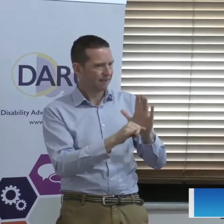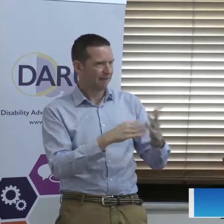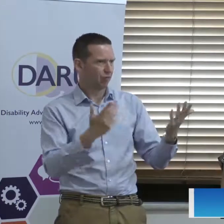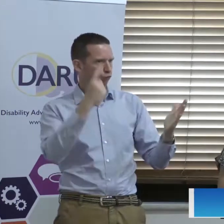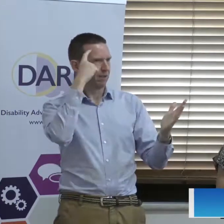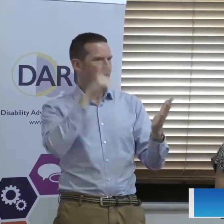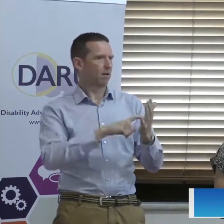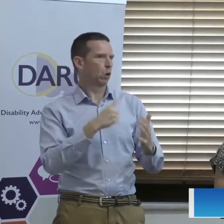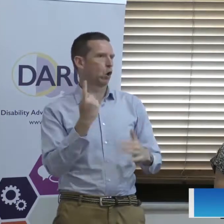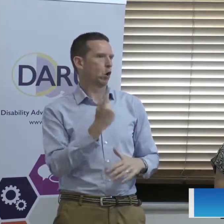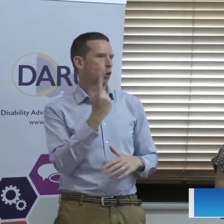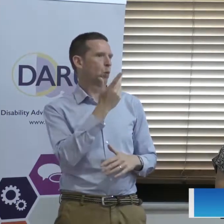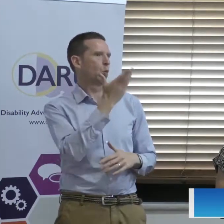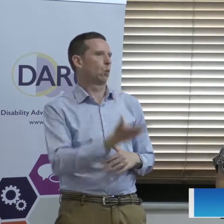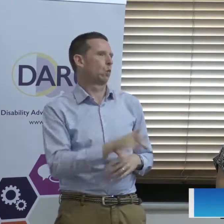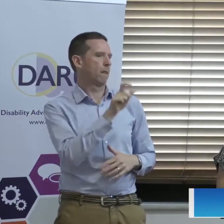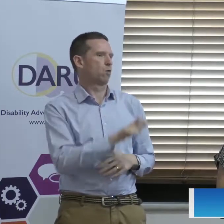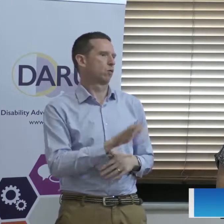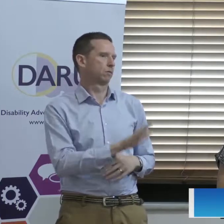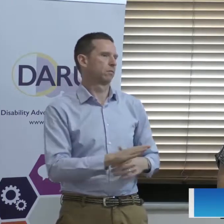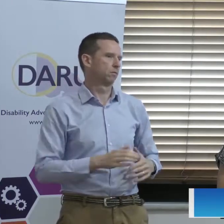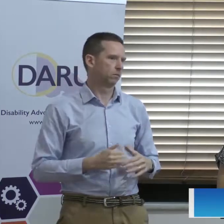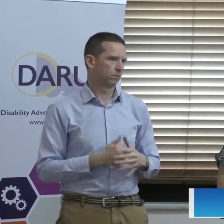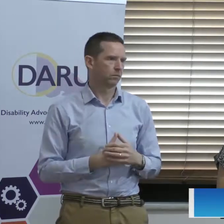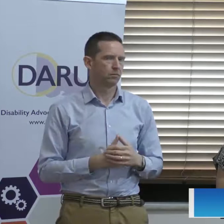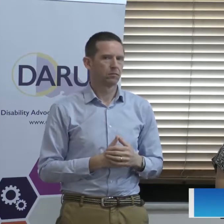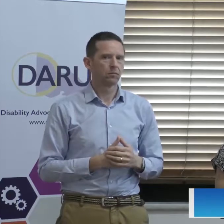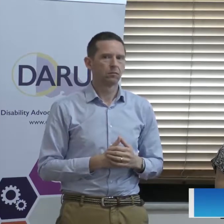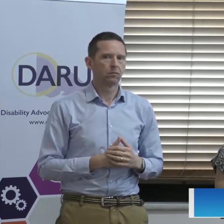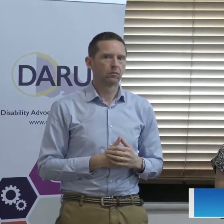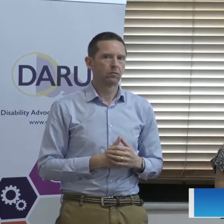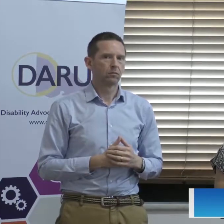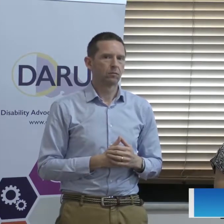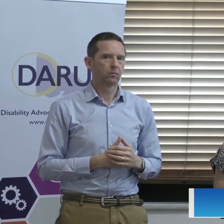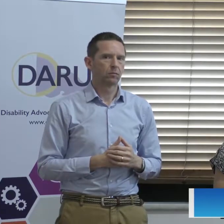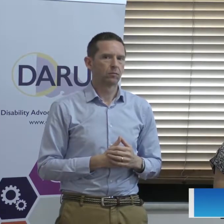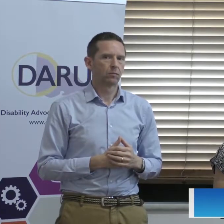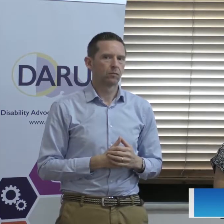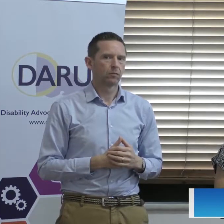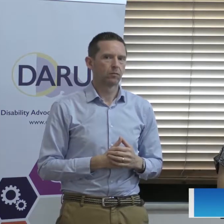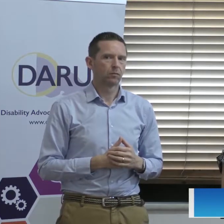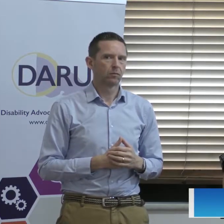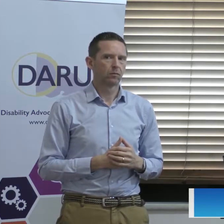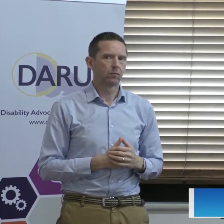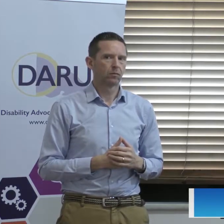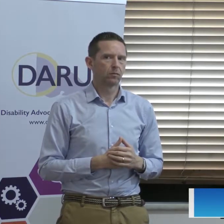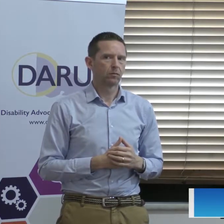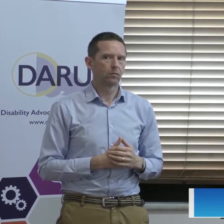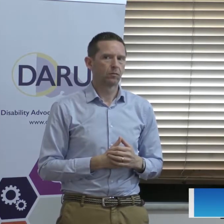recognising who a person is, and so there's